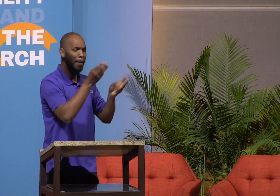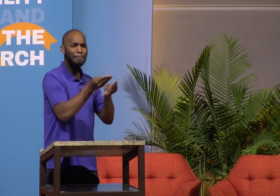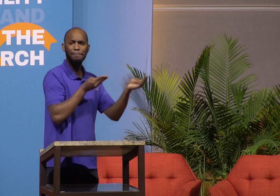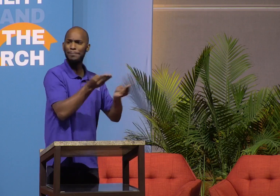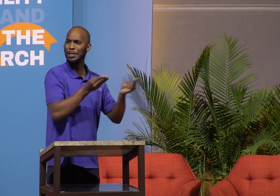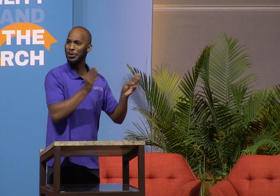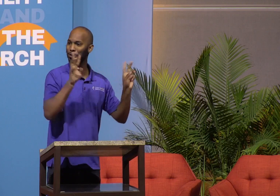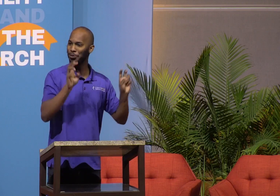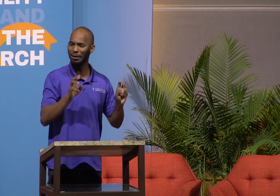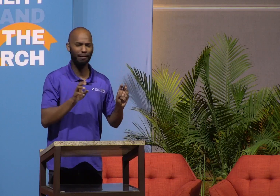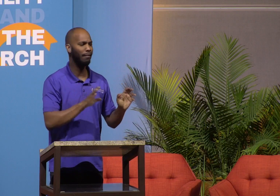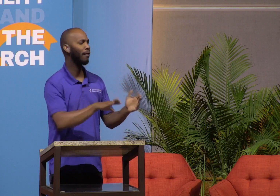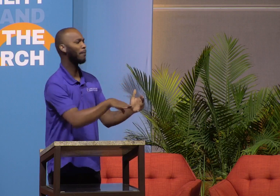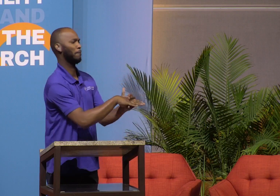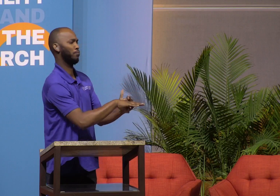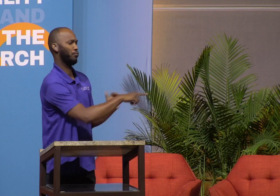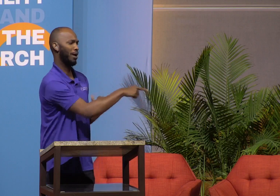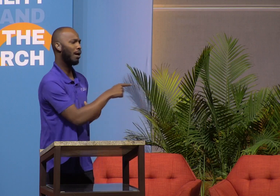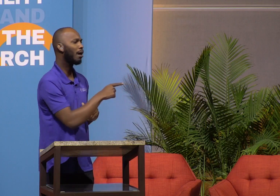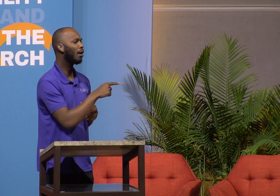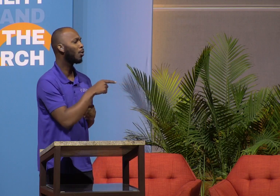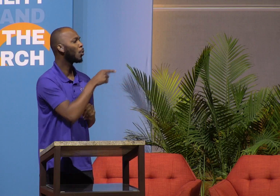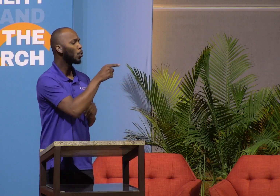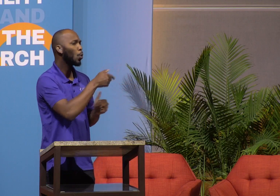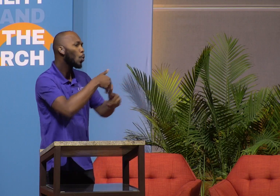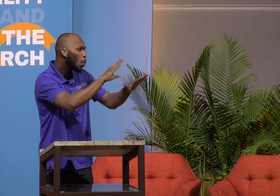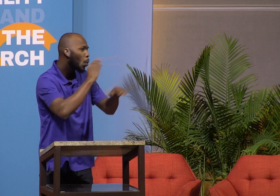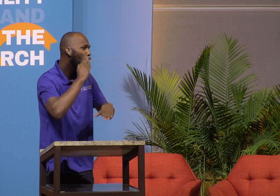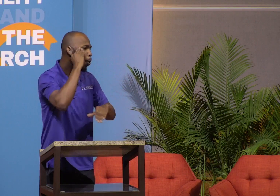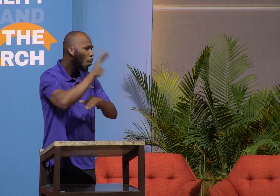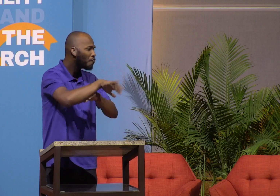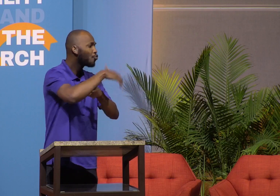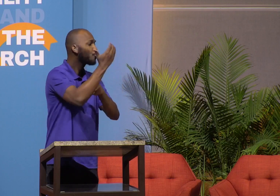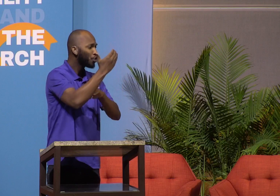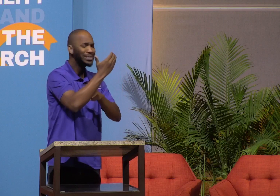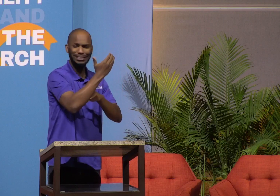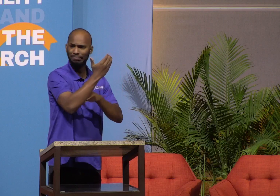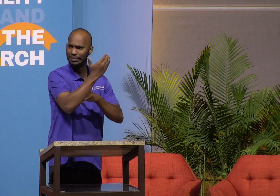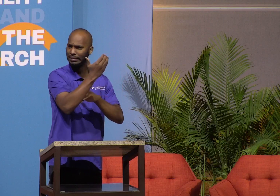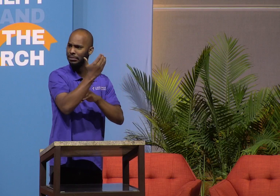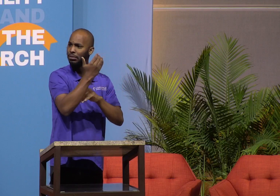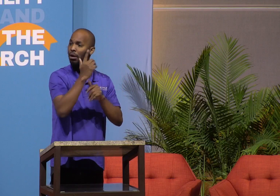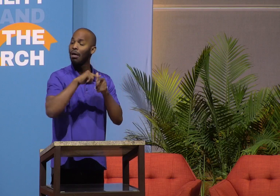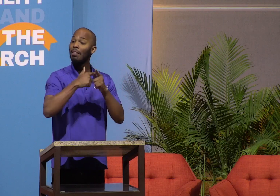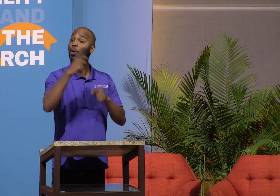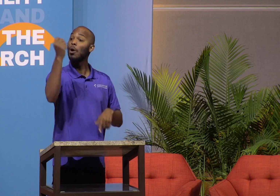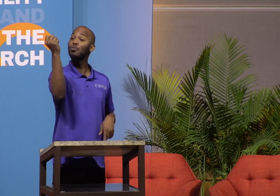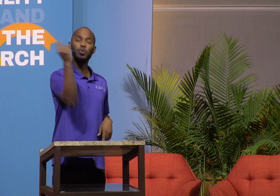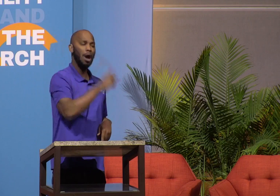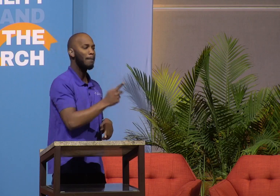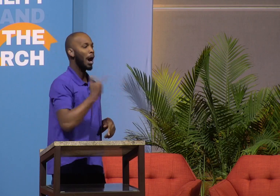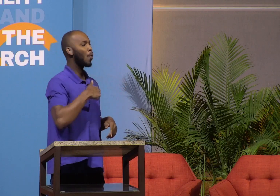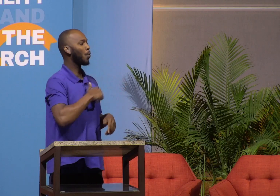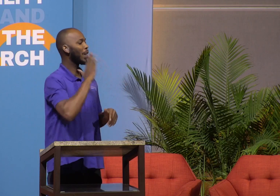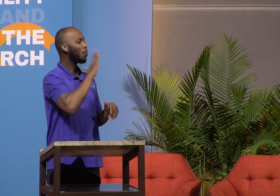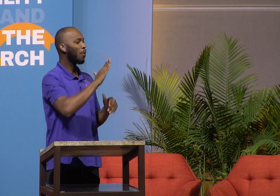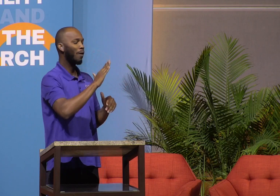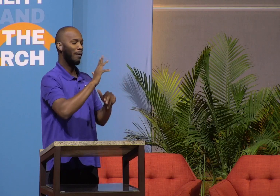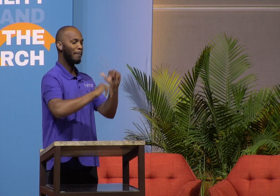said, so your ministry during this Christmas break, when you actually go home for Christmas, once you guys come